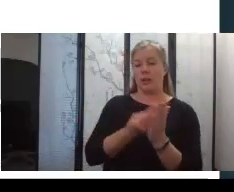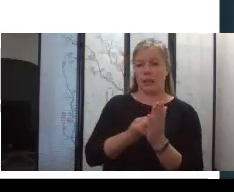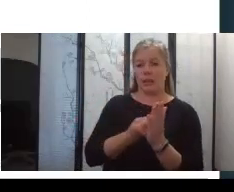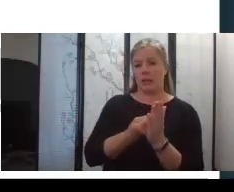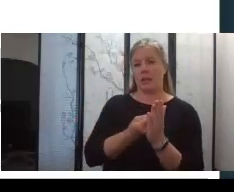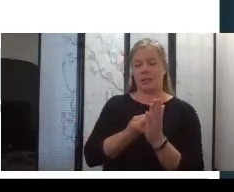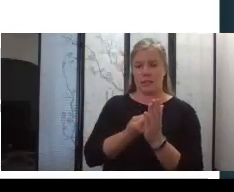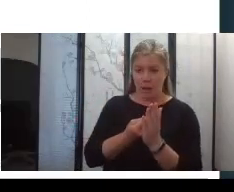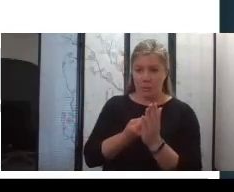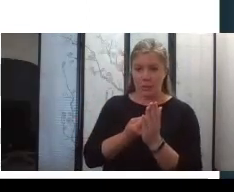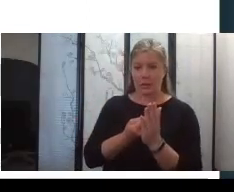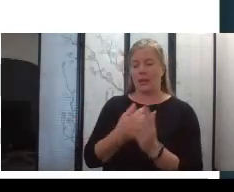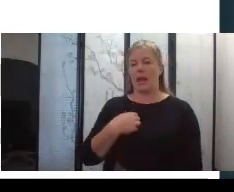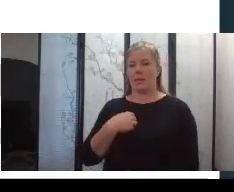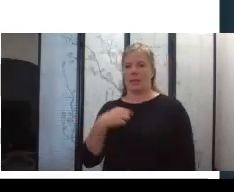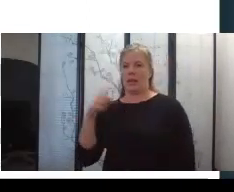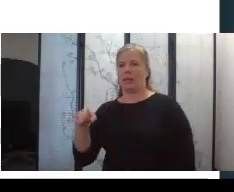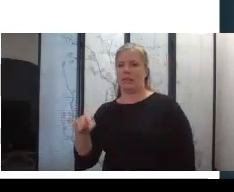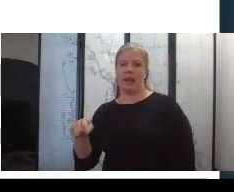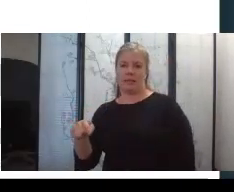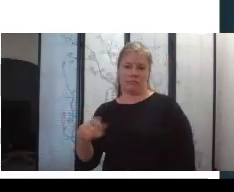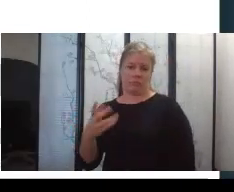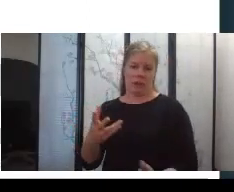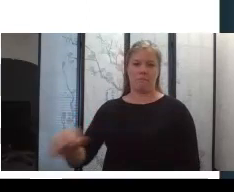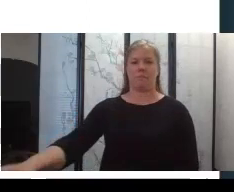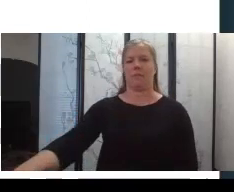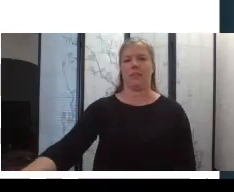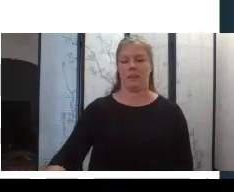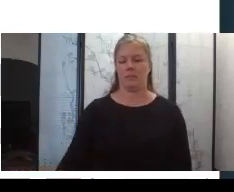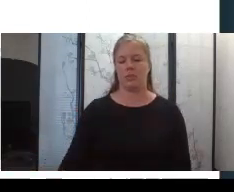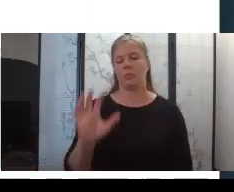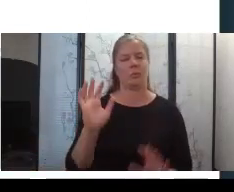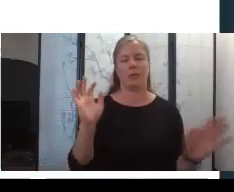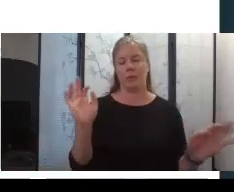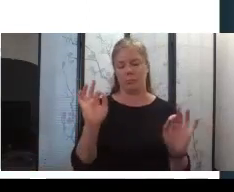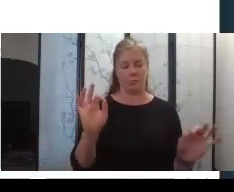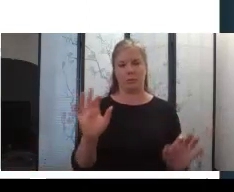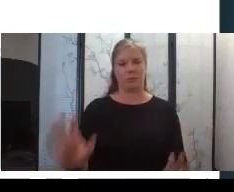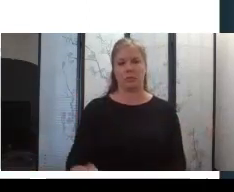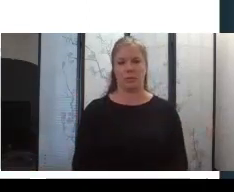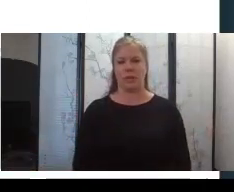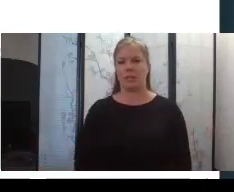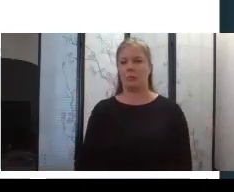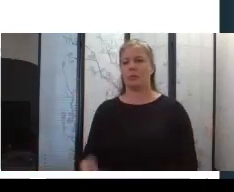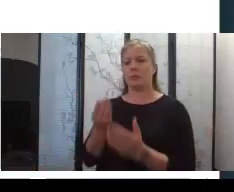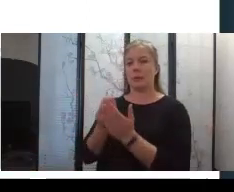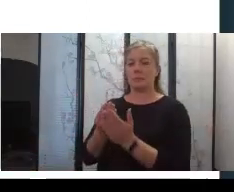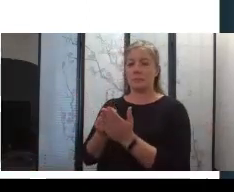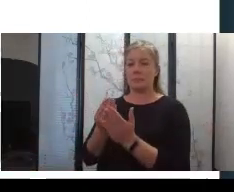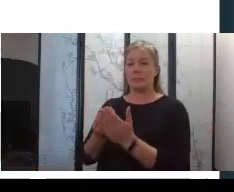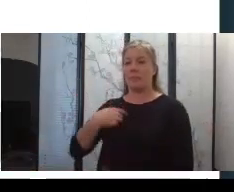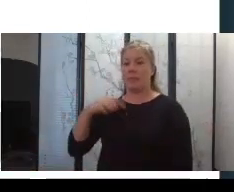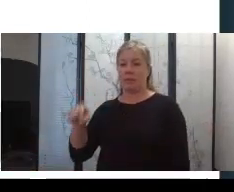so money is the topic, and then I need that, right? Okay, so just one really brief, short example.